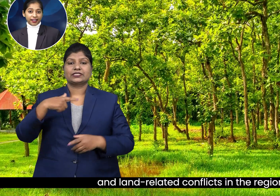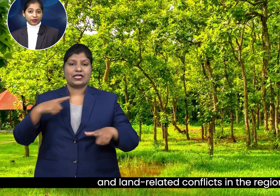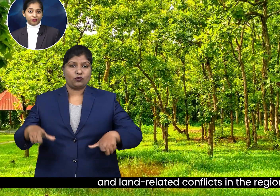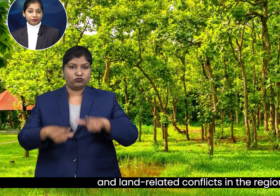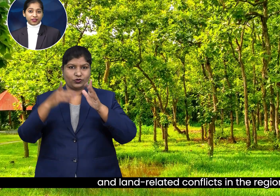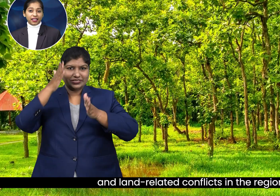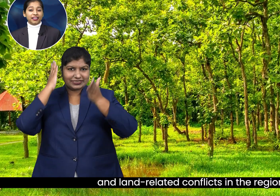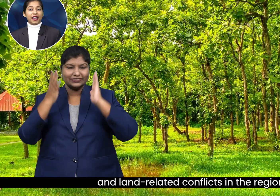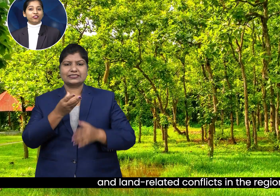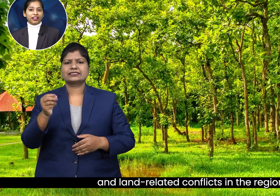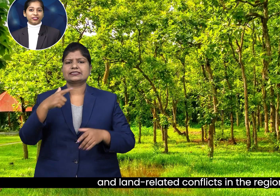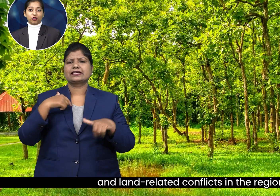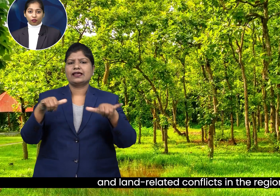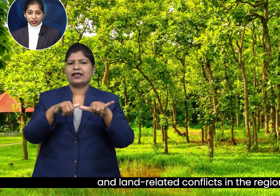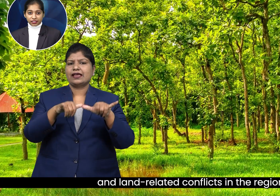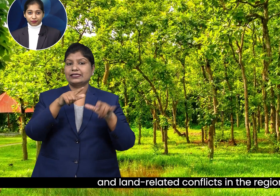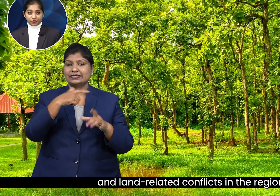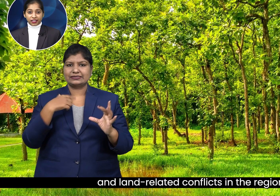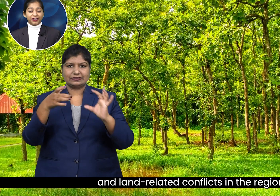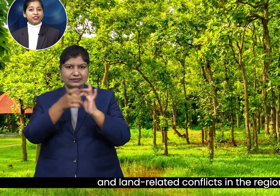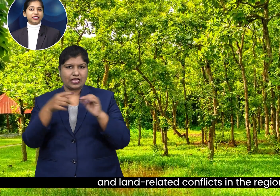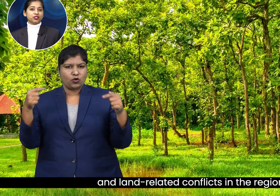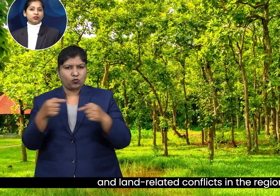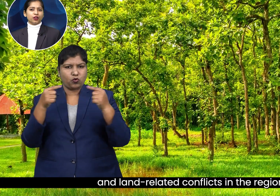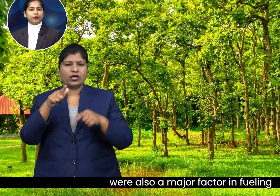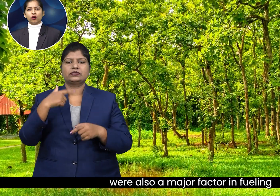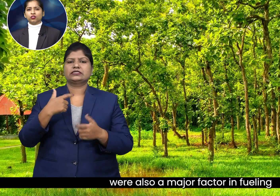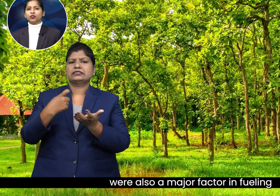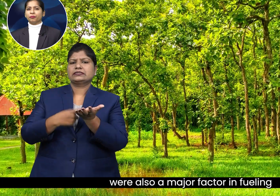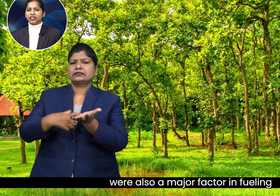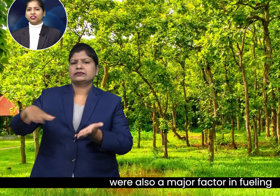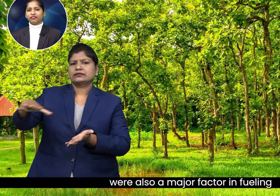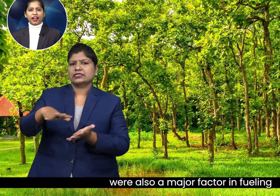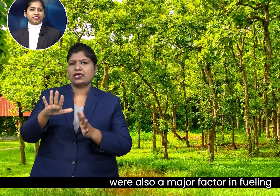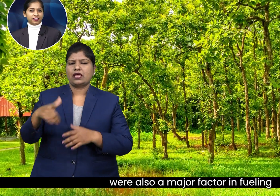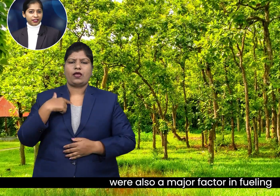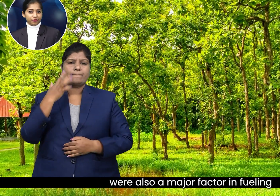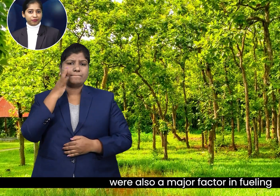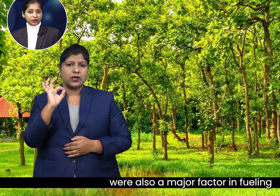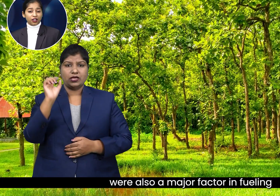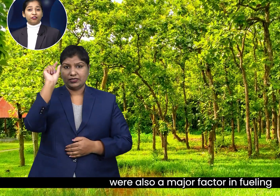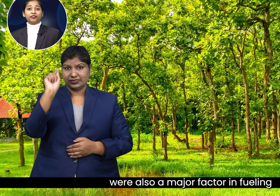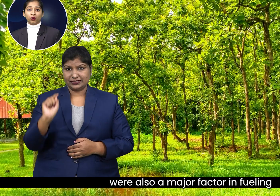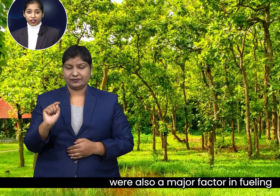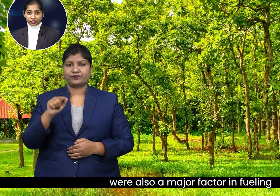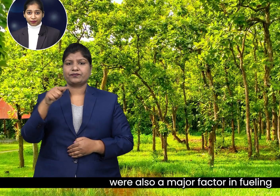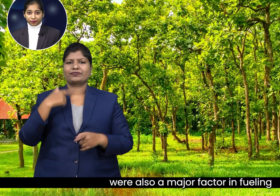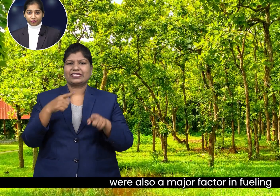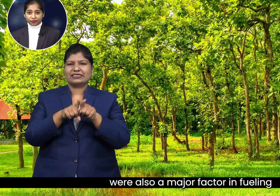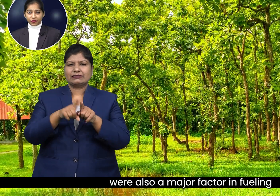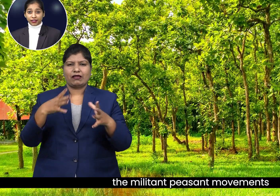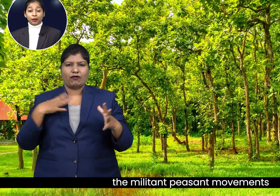Forest and land-related conflicts in the region were also a major factor in